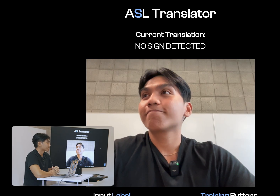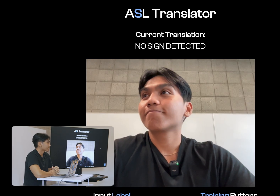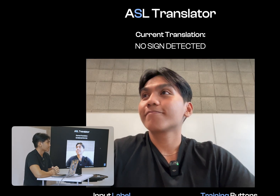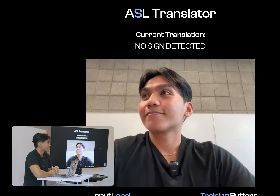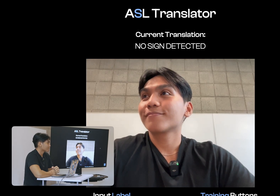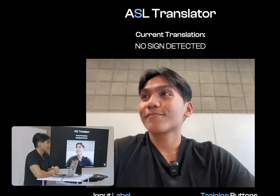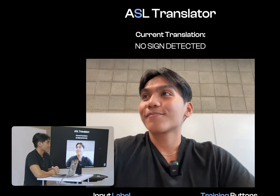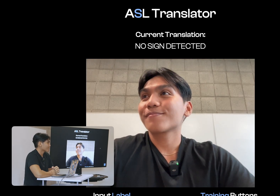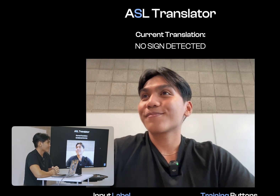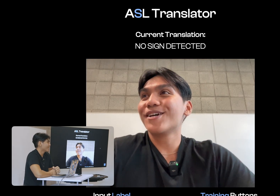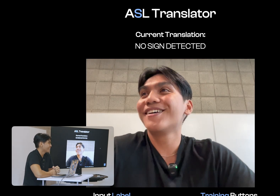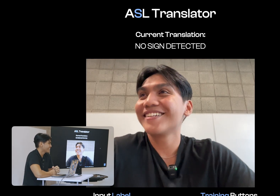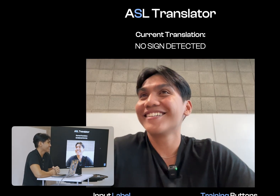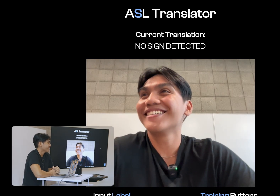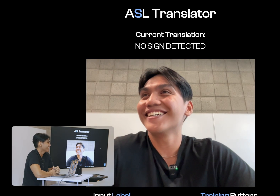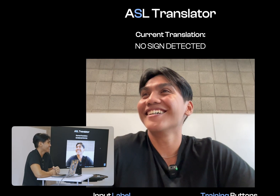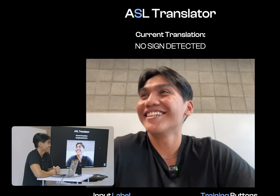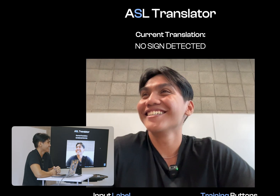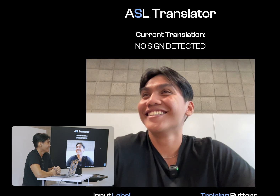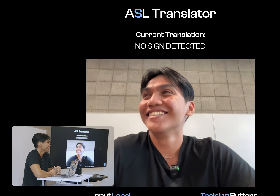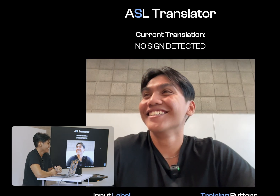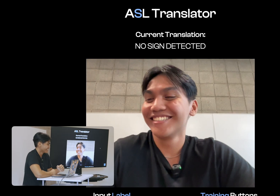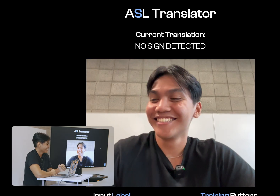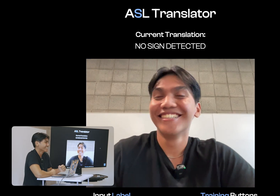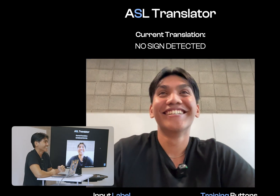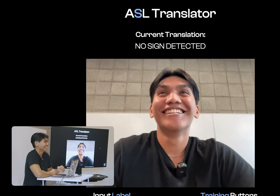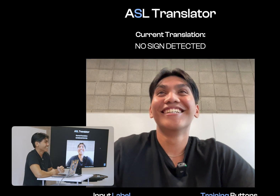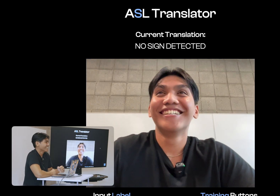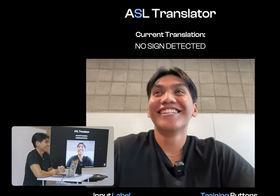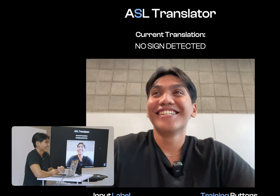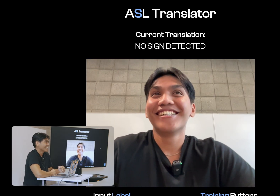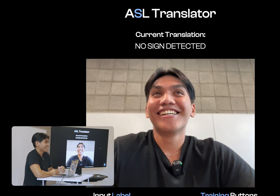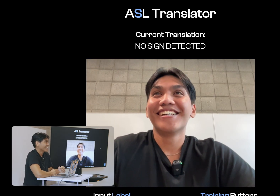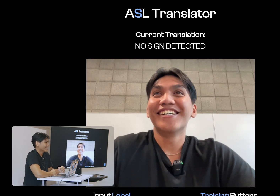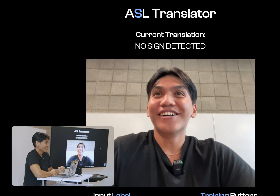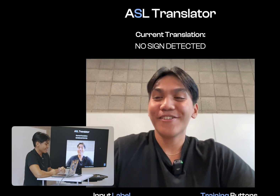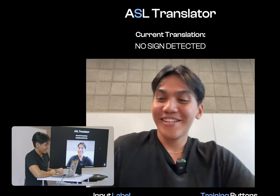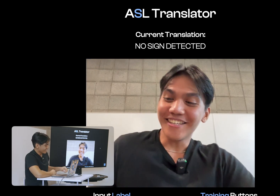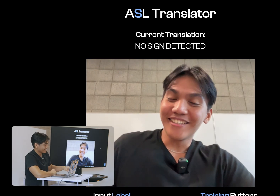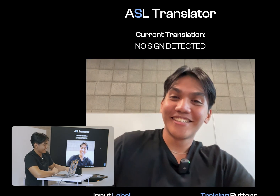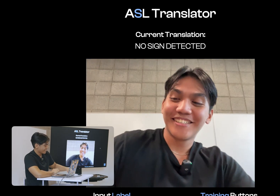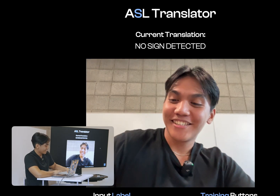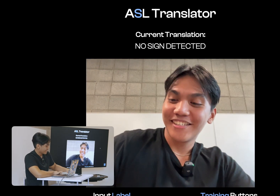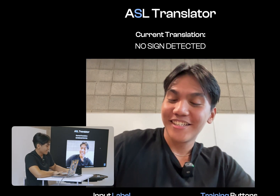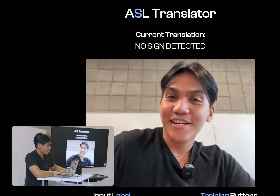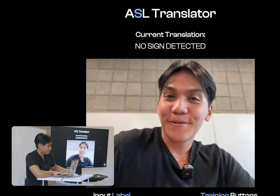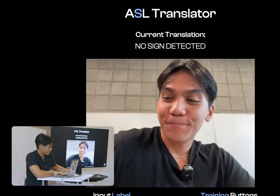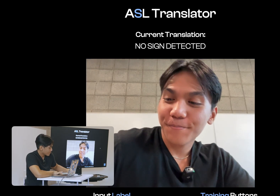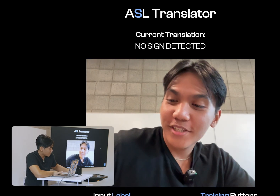this man some funding. Yeah. That's what this recording is for. Oh. Exactly. All right. All right.